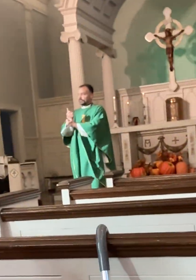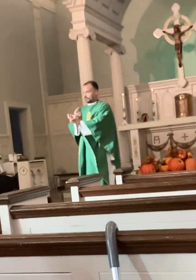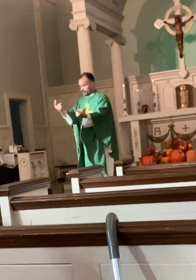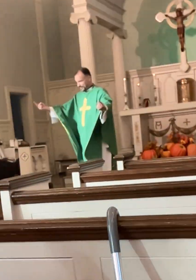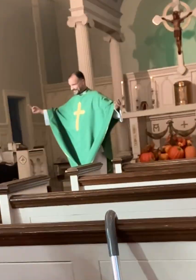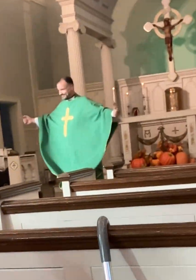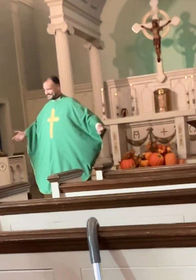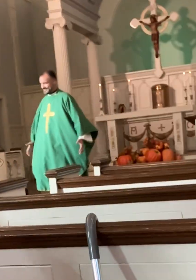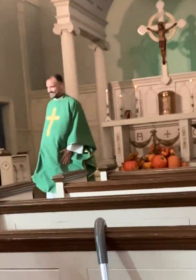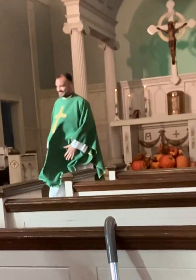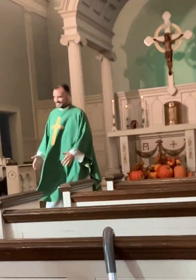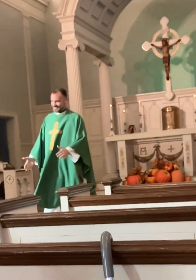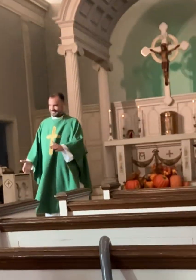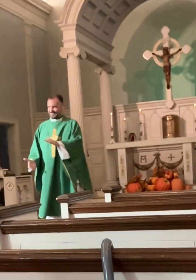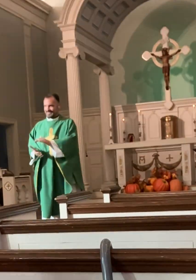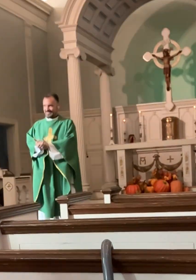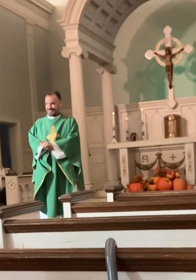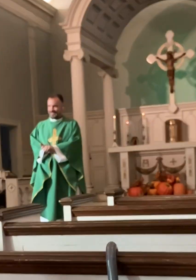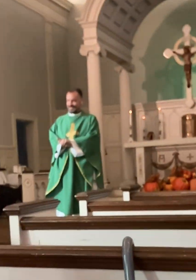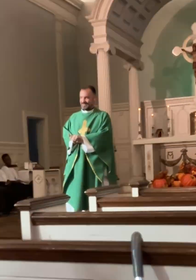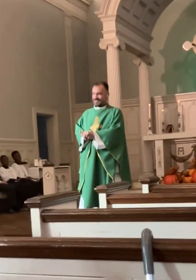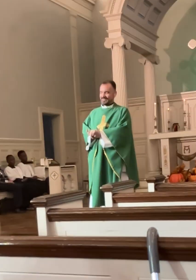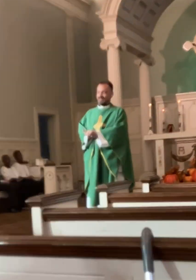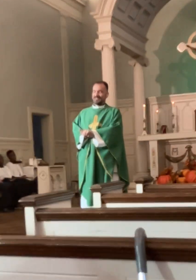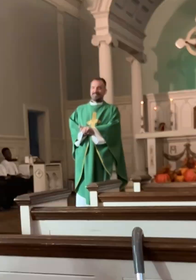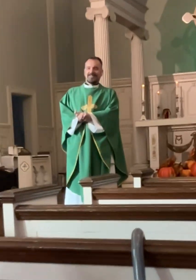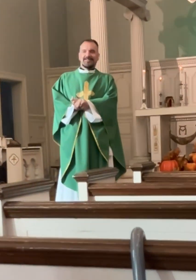Good afternoon, everyone. Good afternoon, everyone.